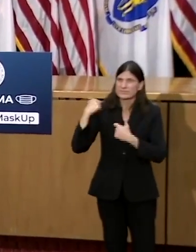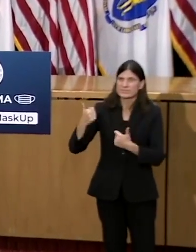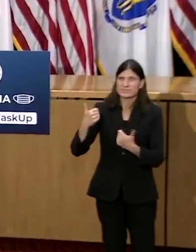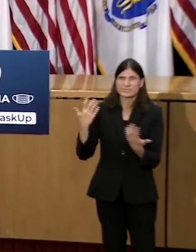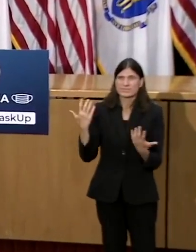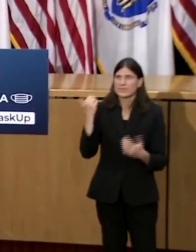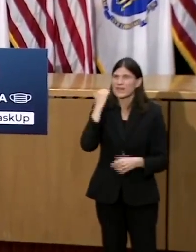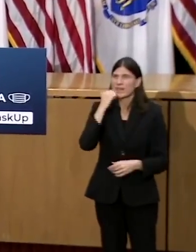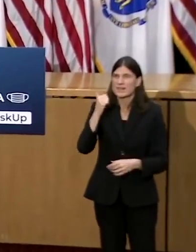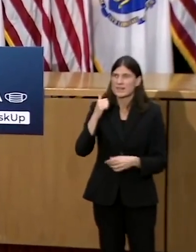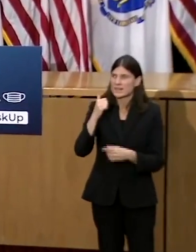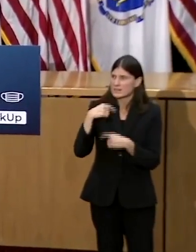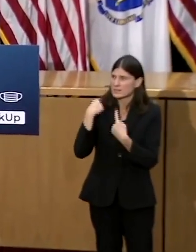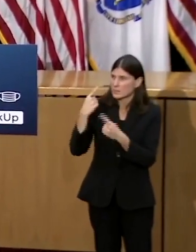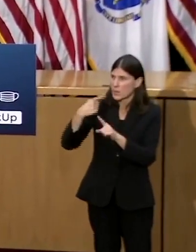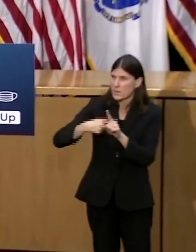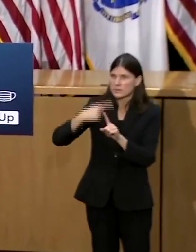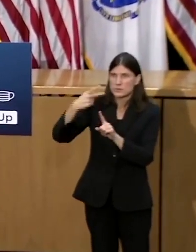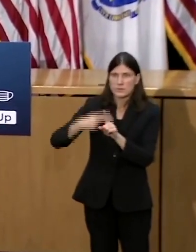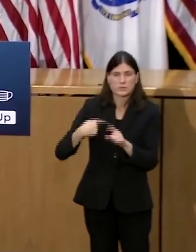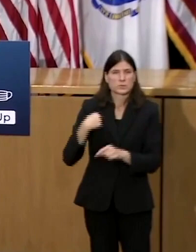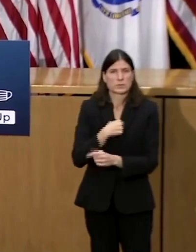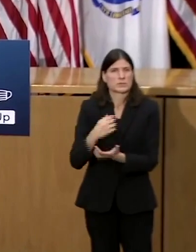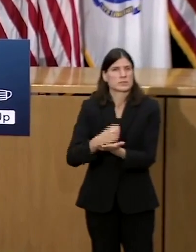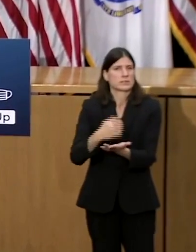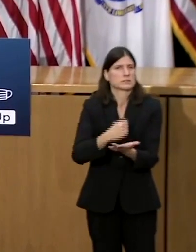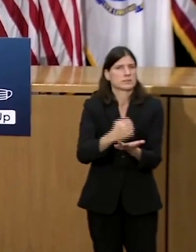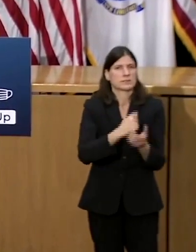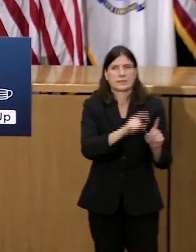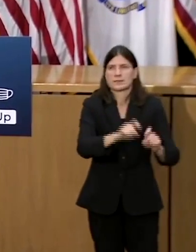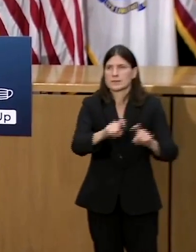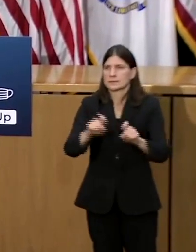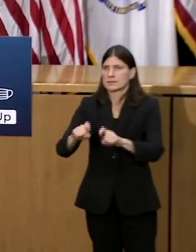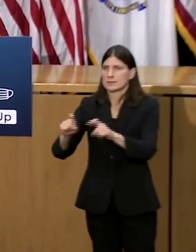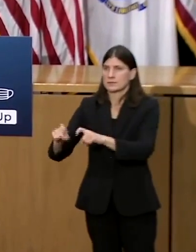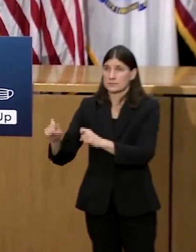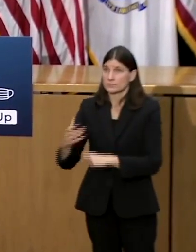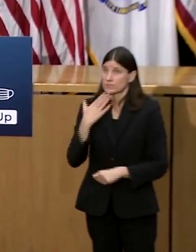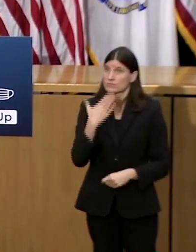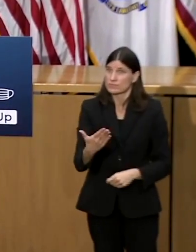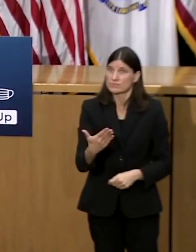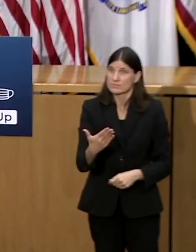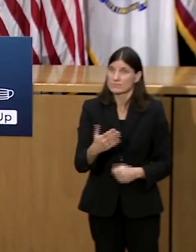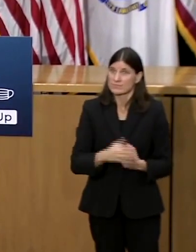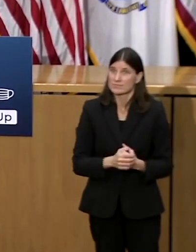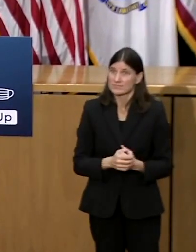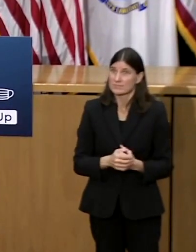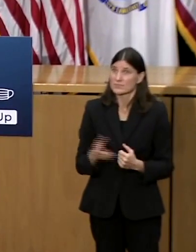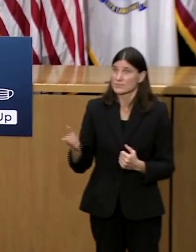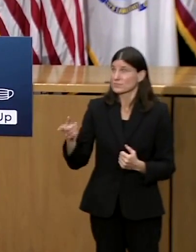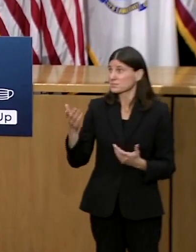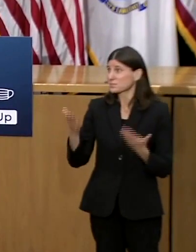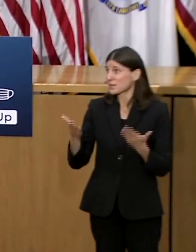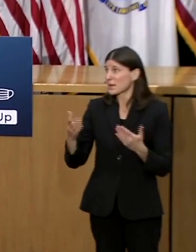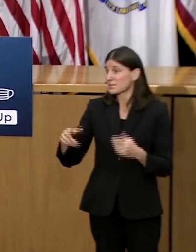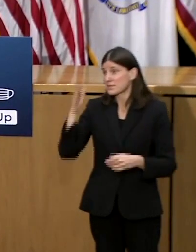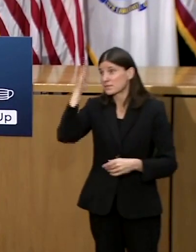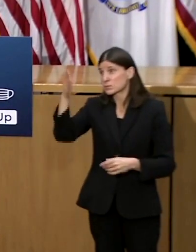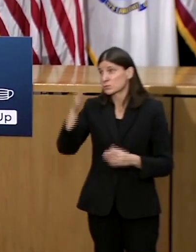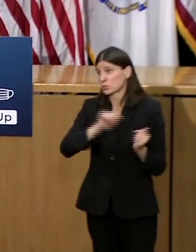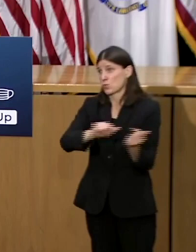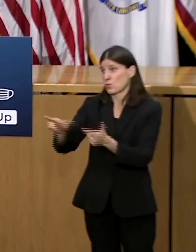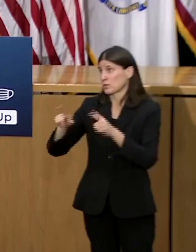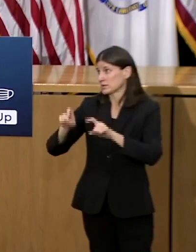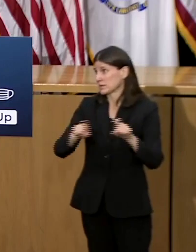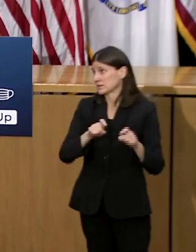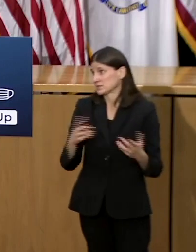And, you know, going forward, don't be surprised if we increase it again. But it seems like you've just changed the rules to